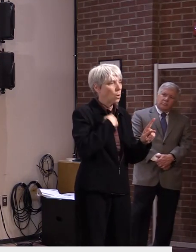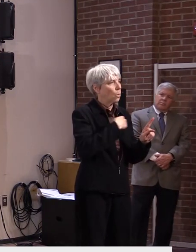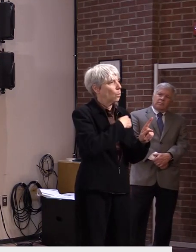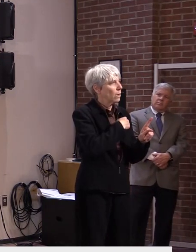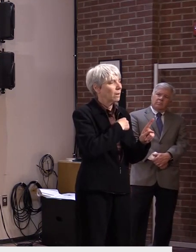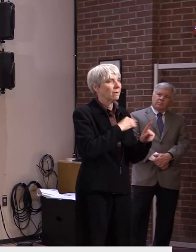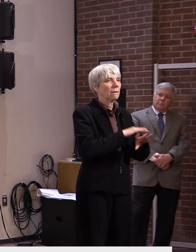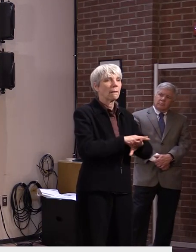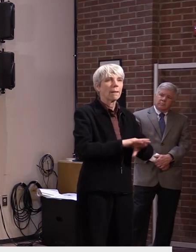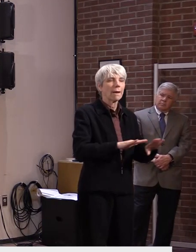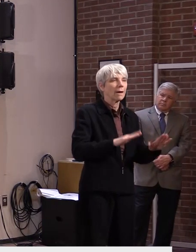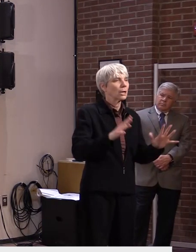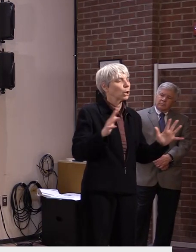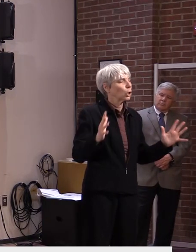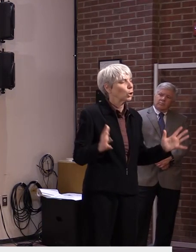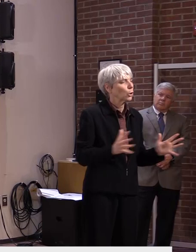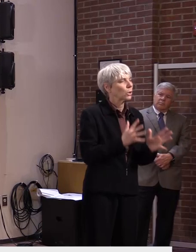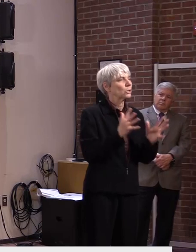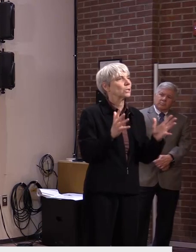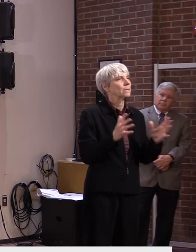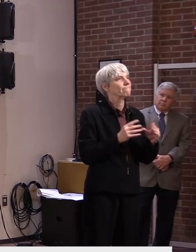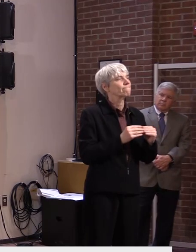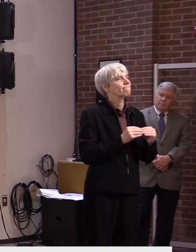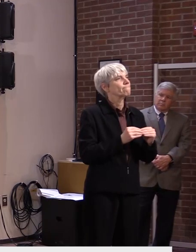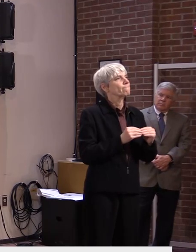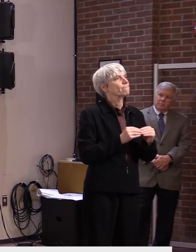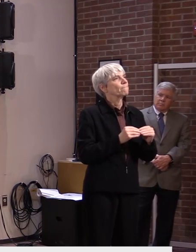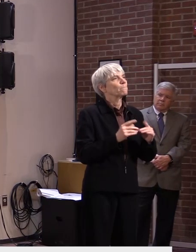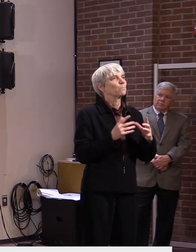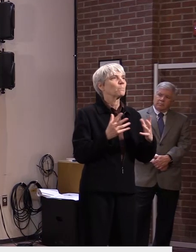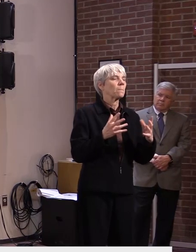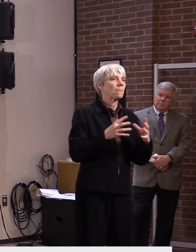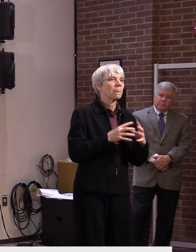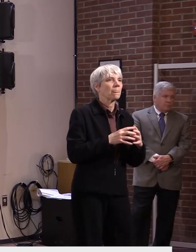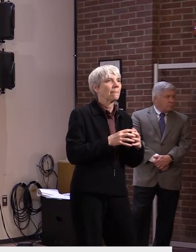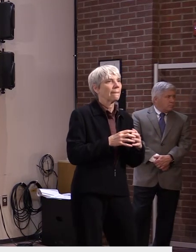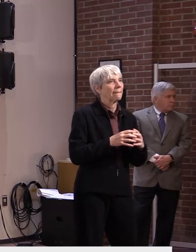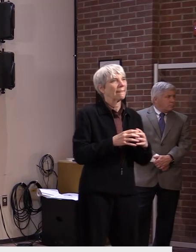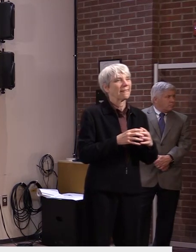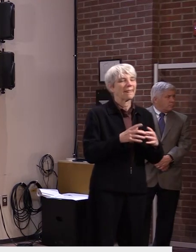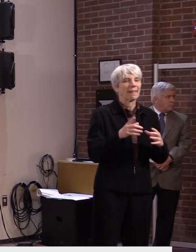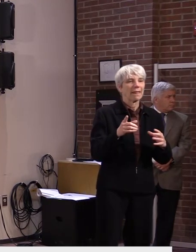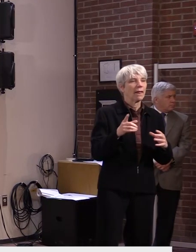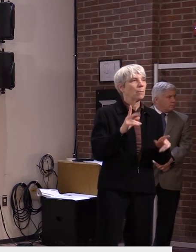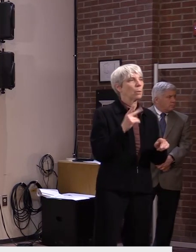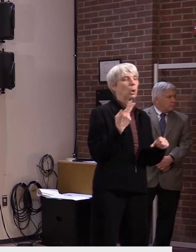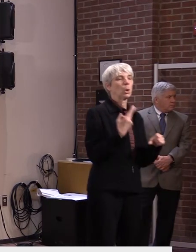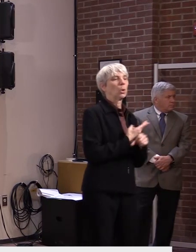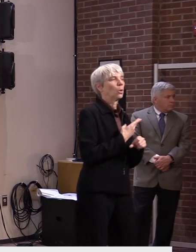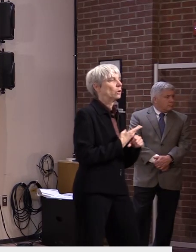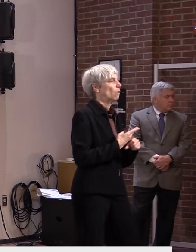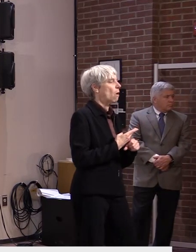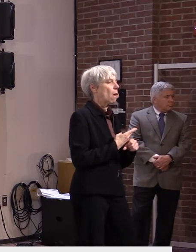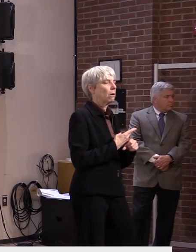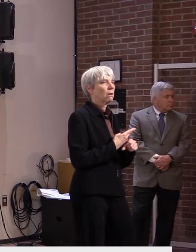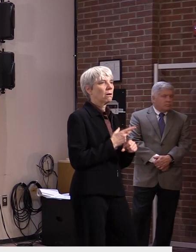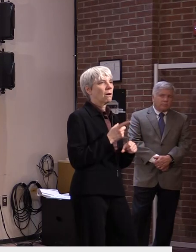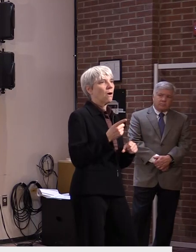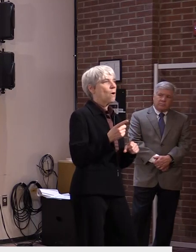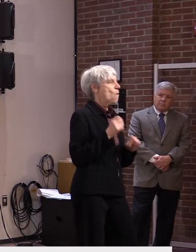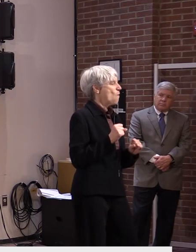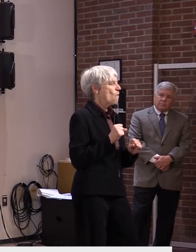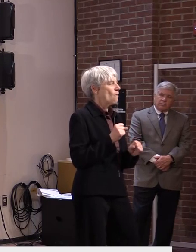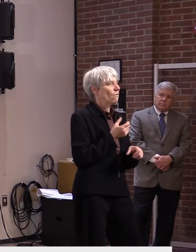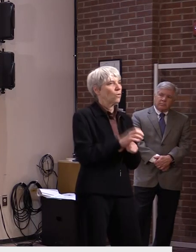encouraging that type of behavior to throw a game, so to speak. I mean, we just have to be careful in how